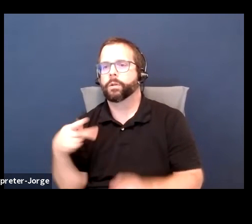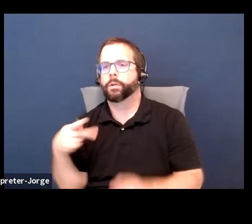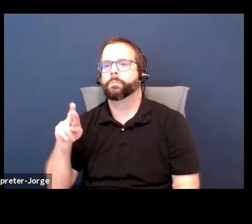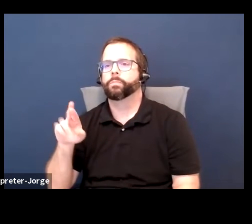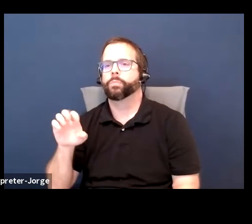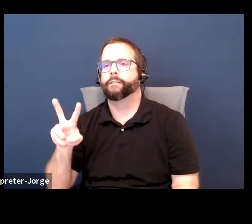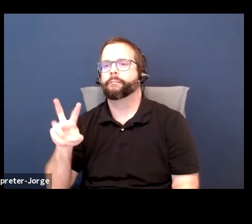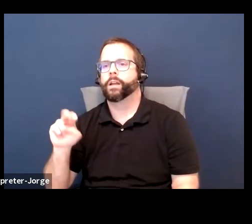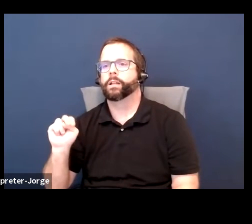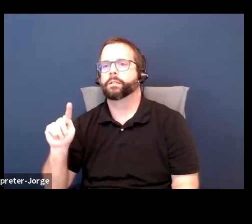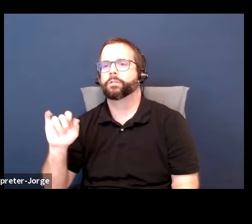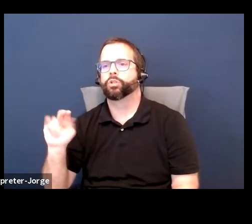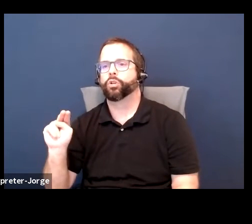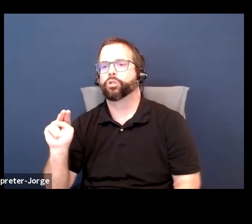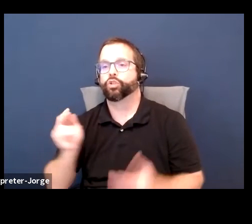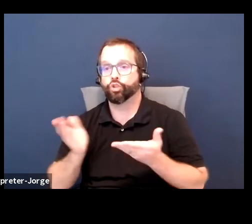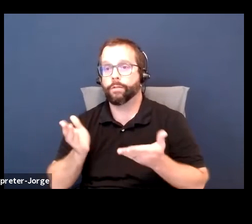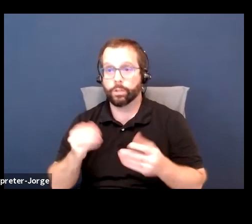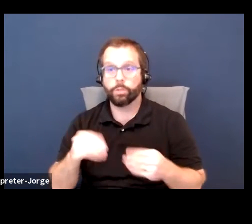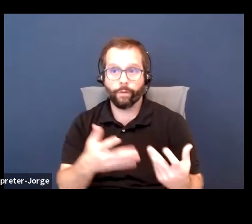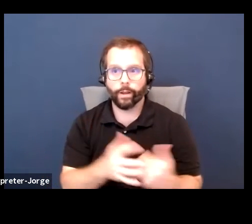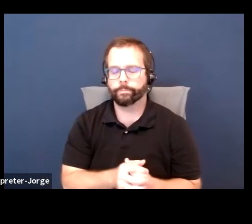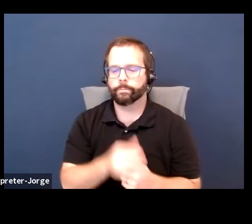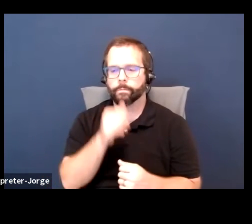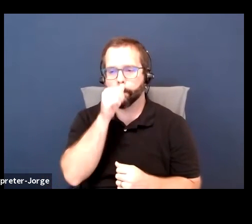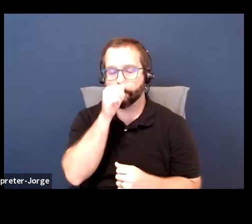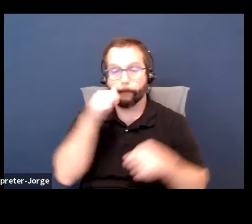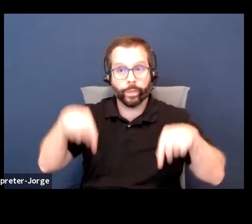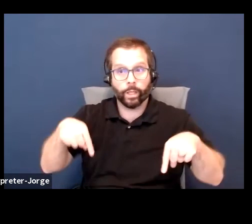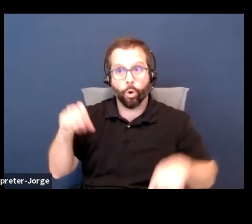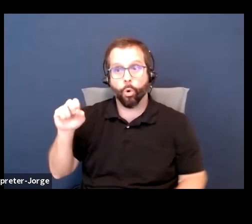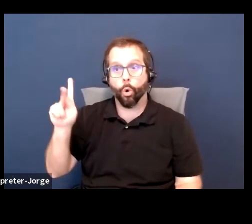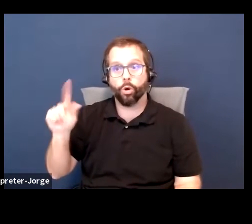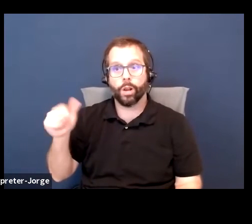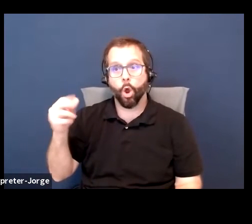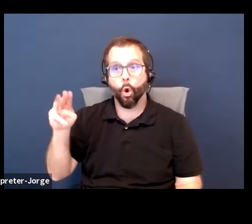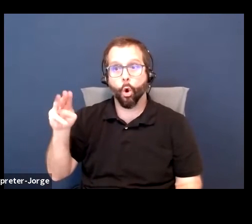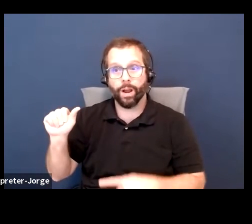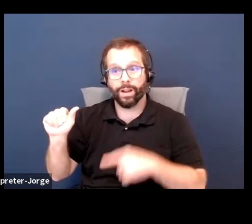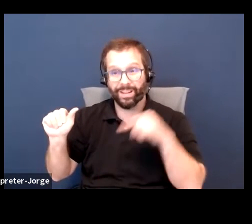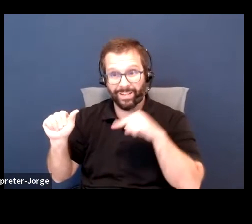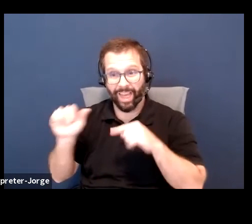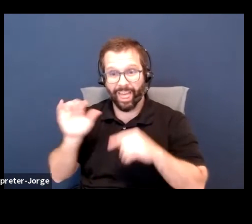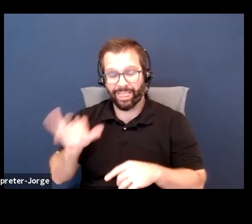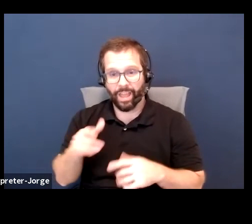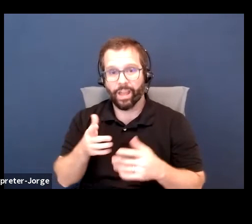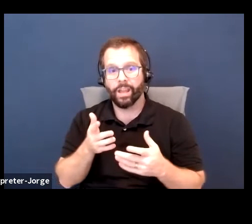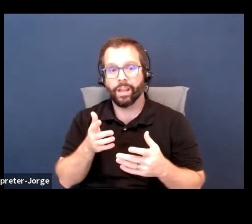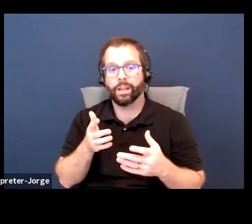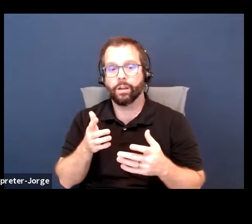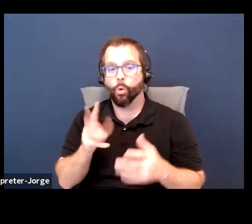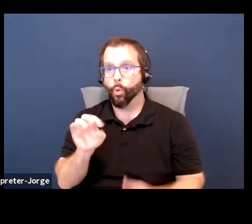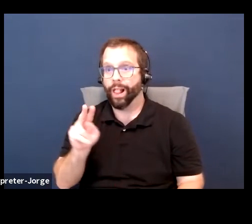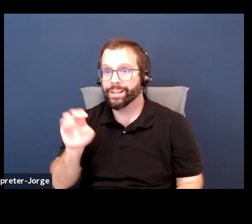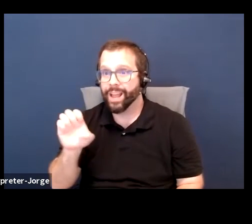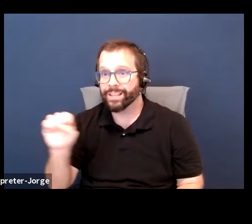That is here in Oklahoma, that's not been something that's been utilized very much at all. We do